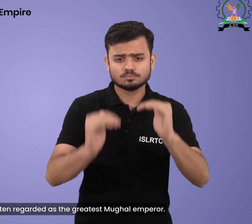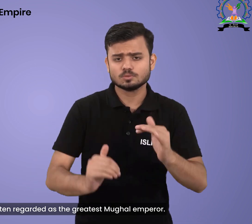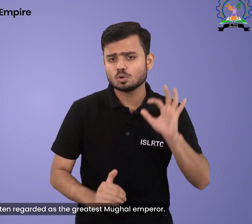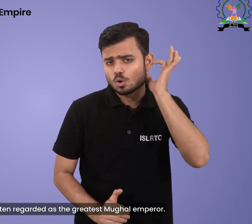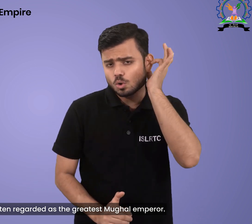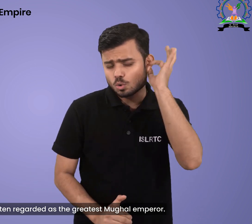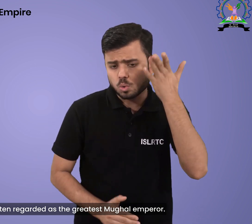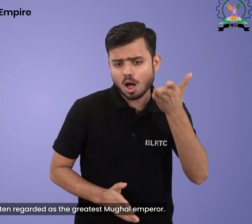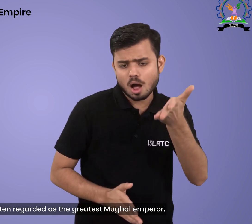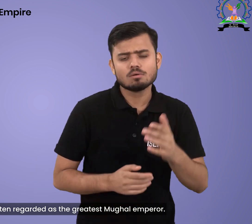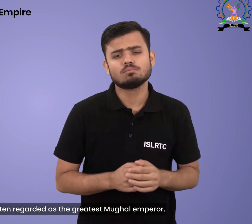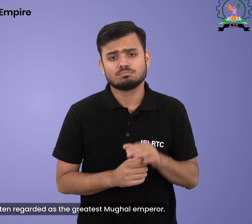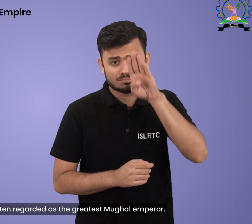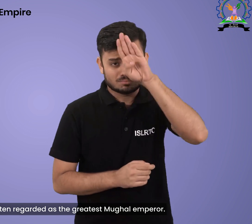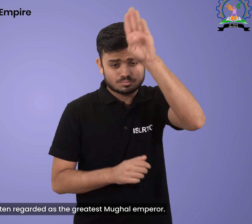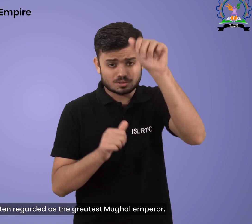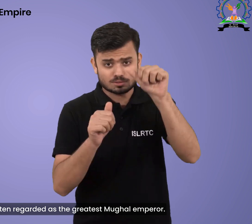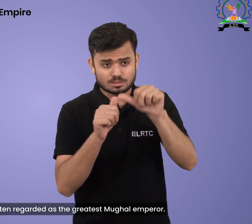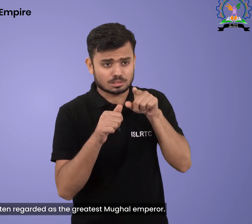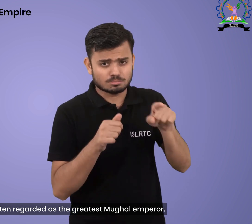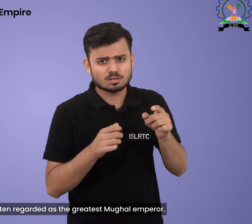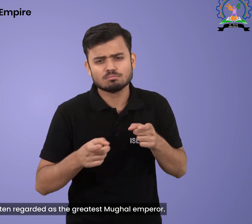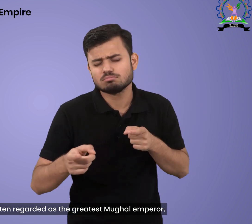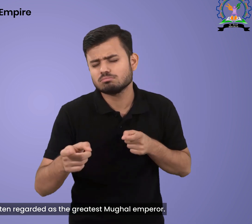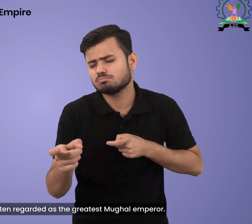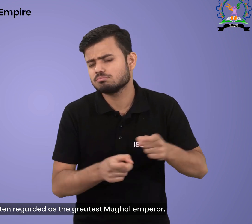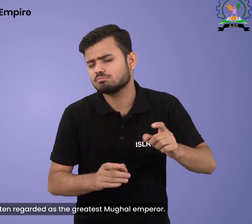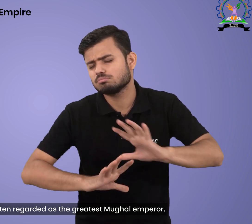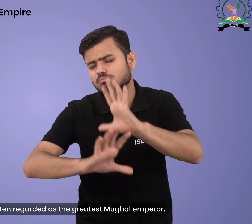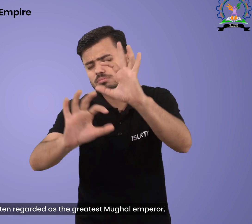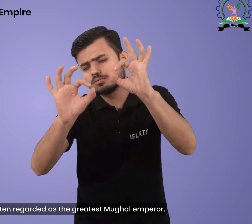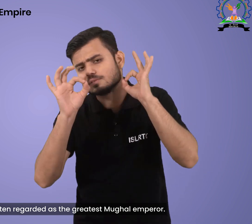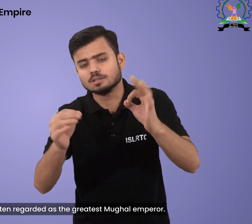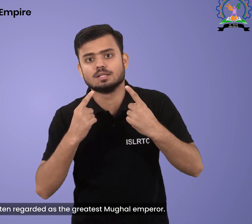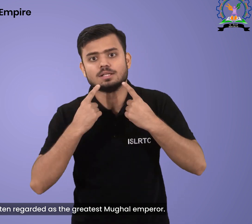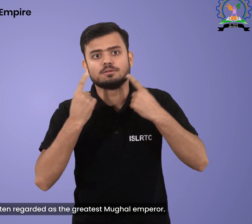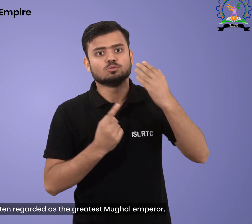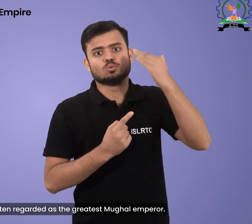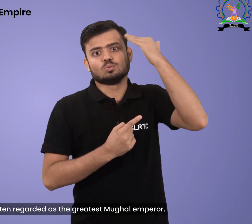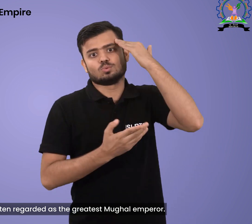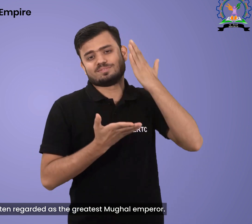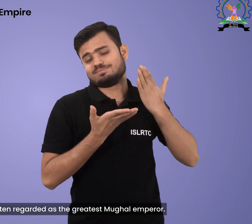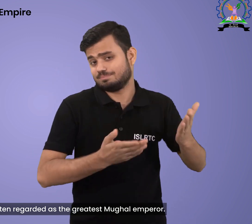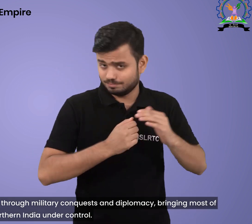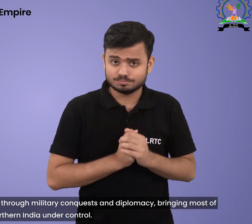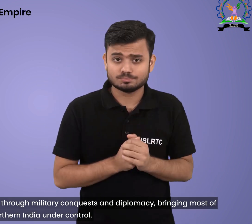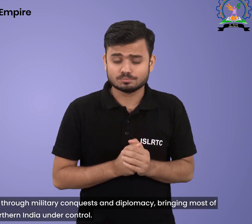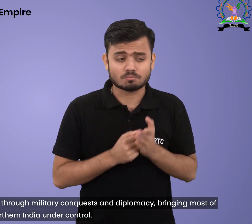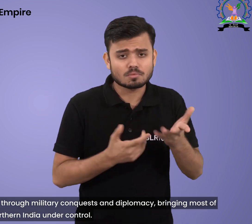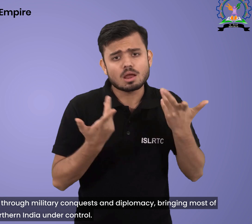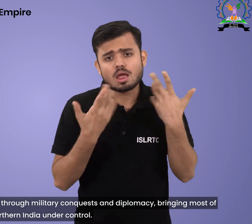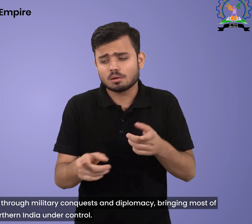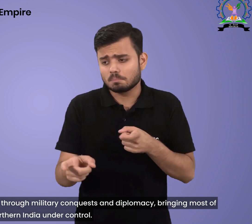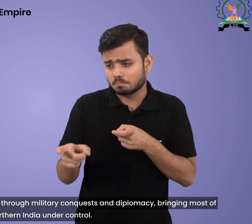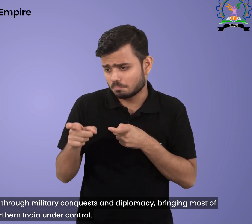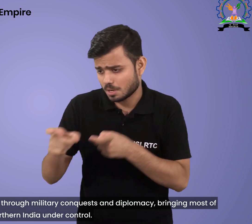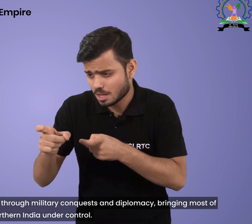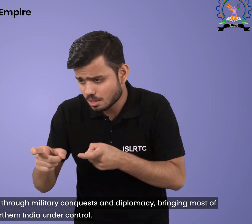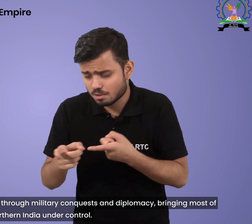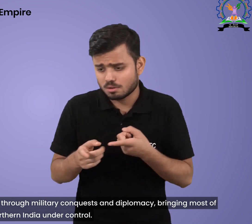Golden Age. Akbar is often regarded as the greatest Mughal emperor. He expanded the empire significantly